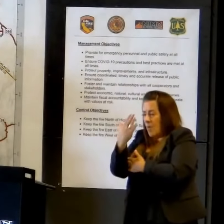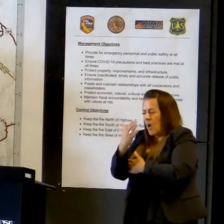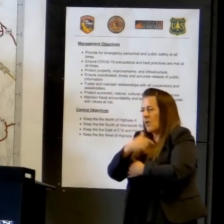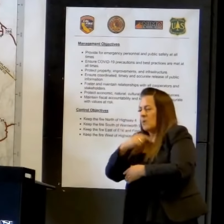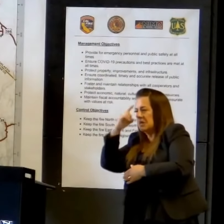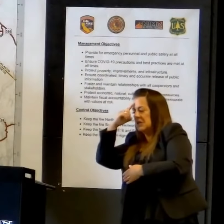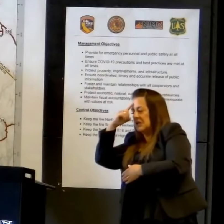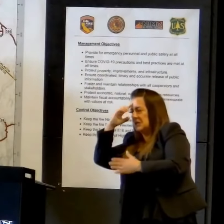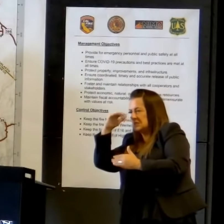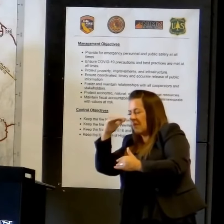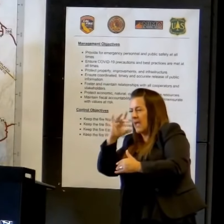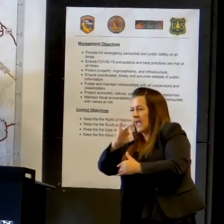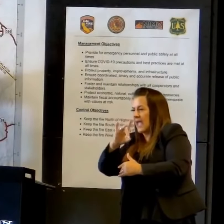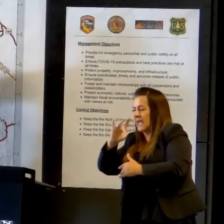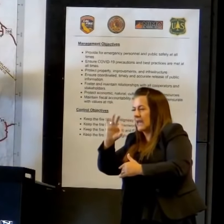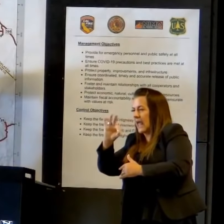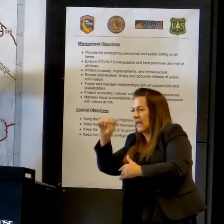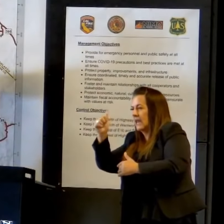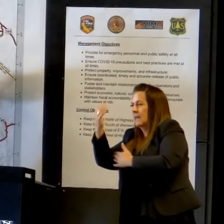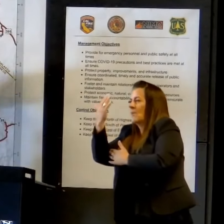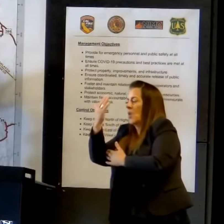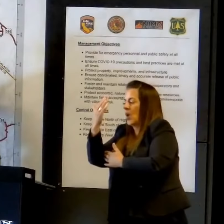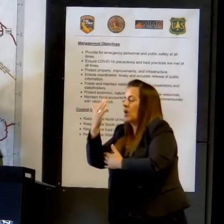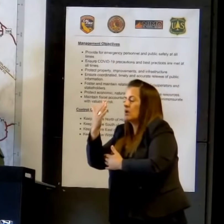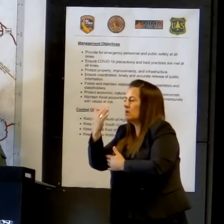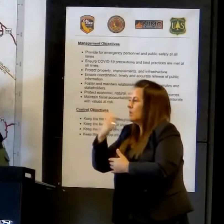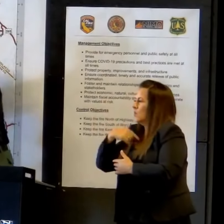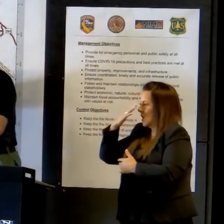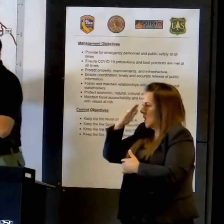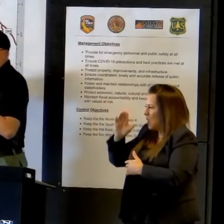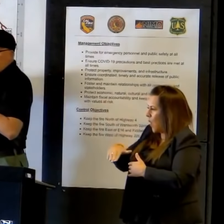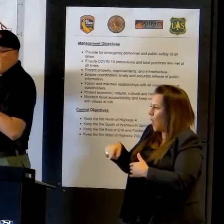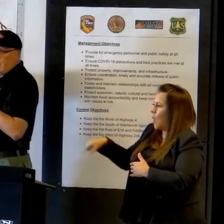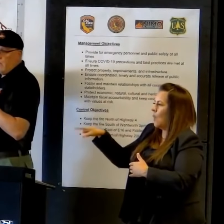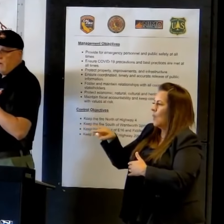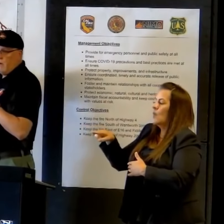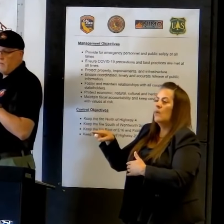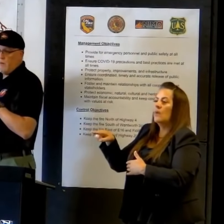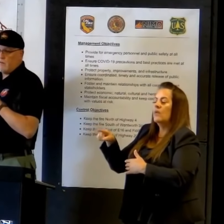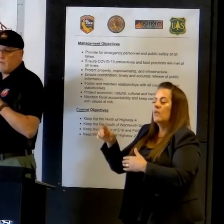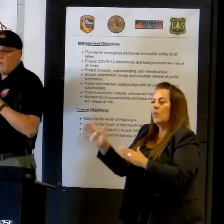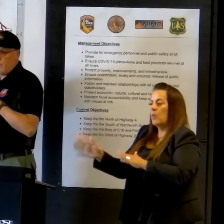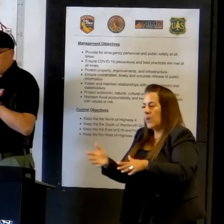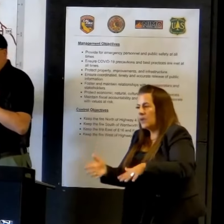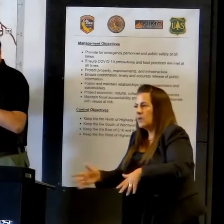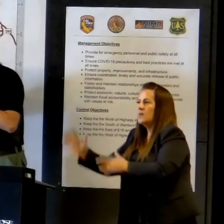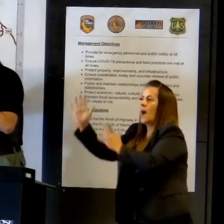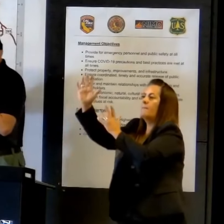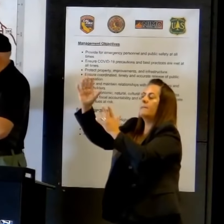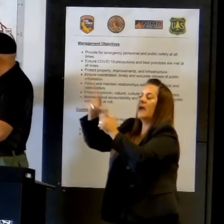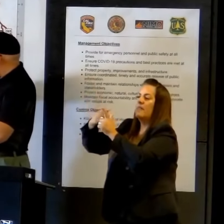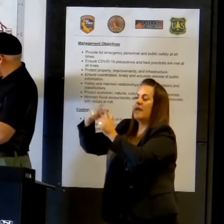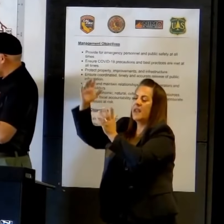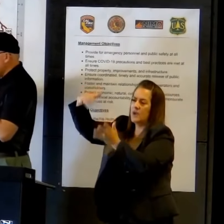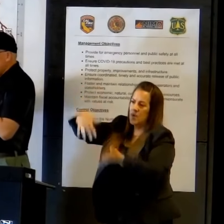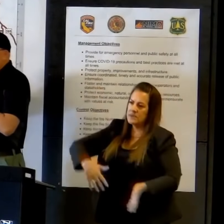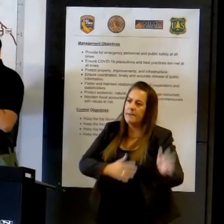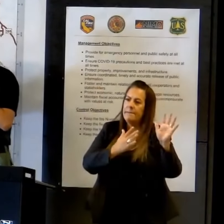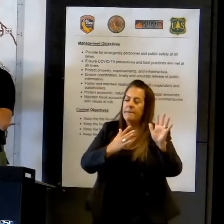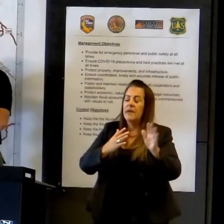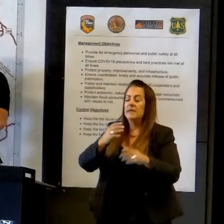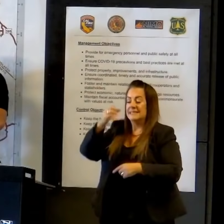o'clock, things start to heat up on the bottom side of the fire and the ridges, and the winds are going to come back up, southwesterly to the